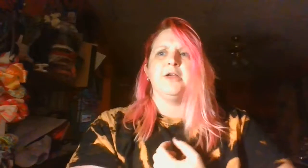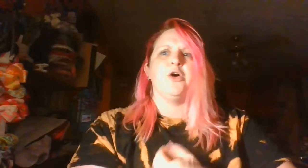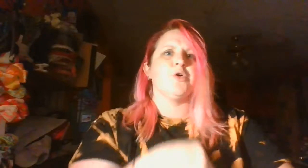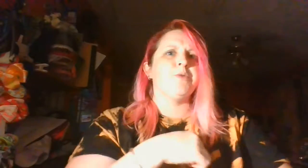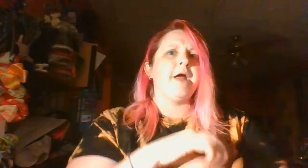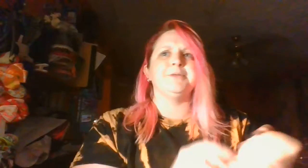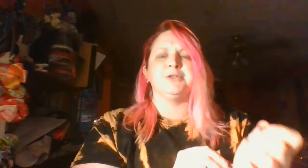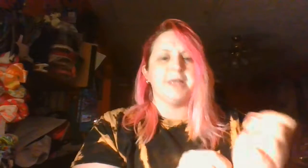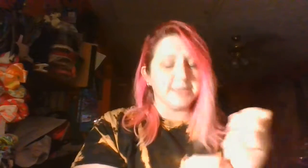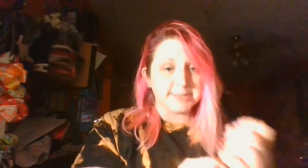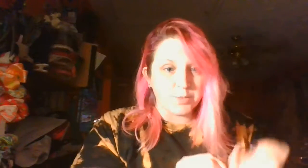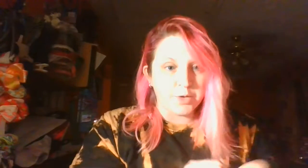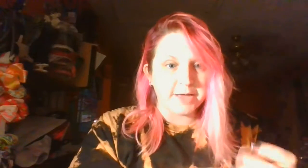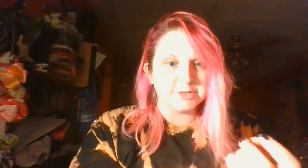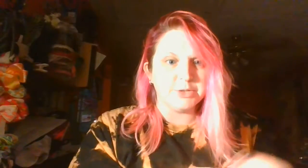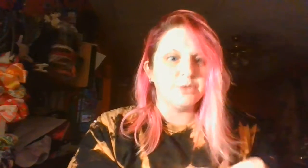Or perhaps you're telling someone how to